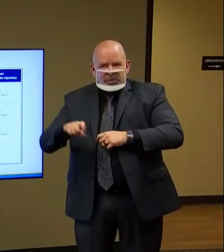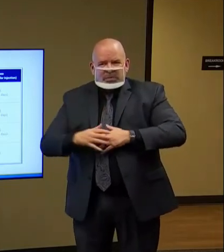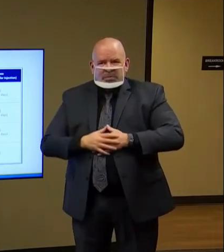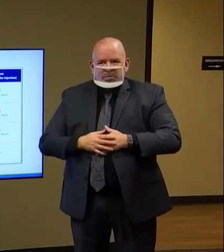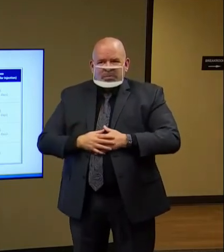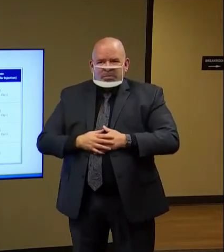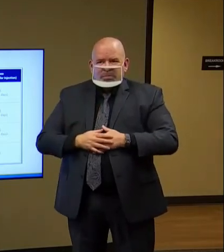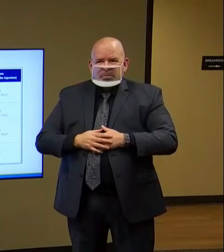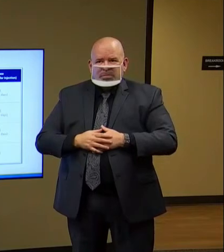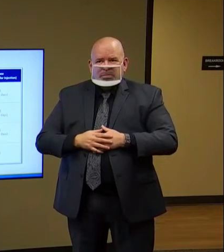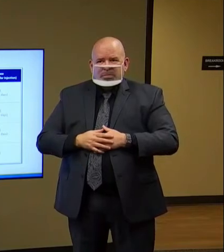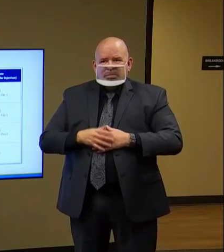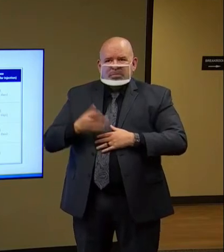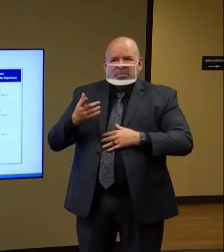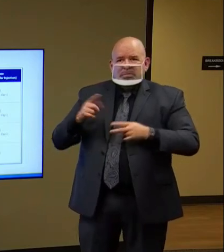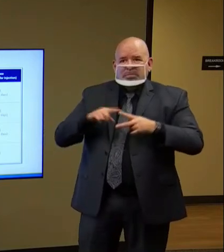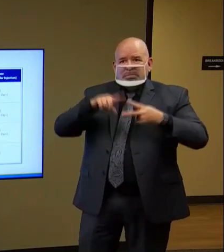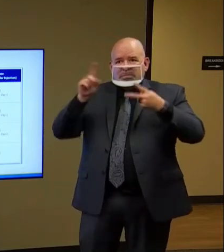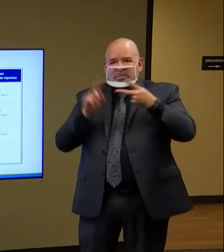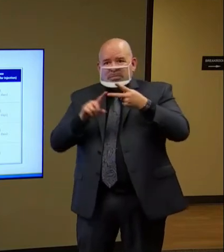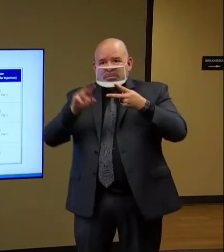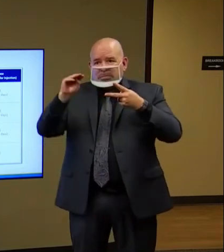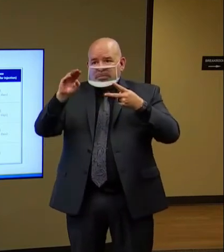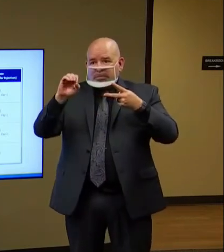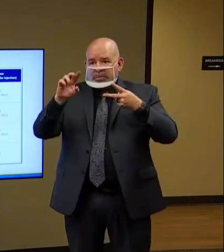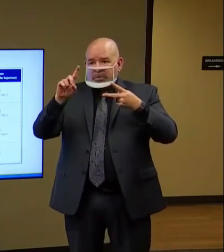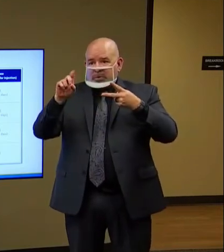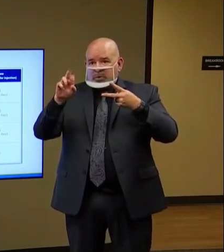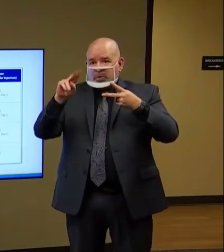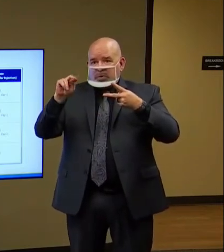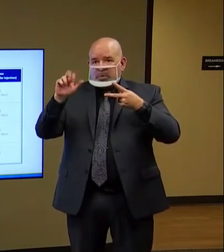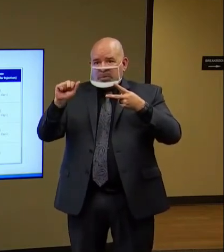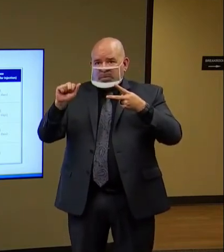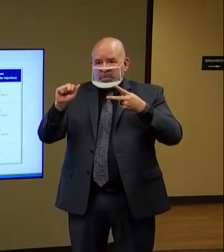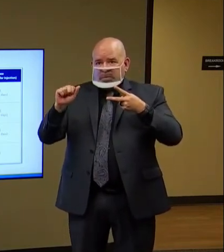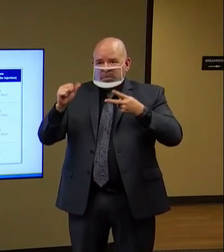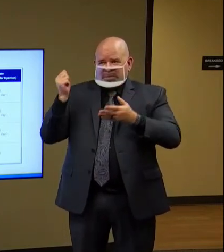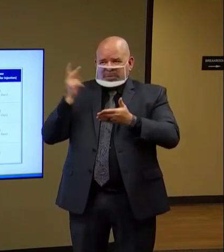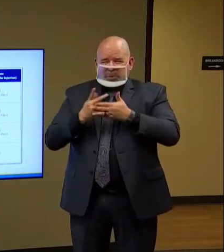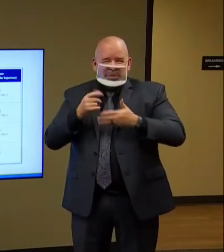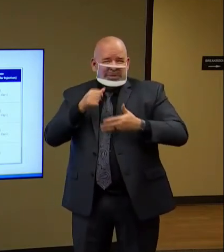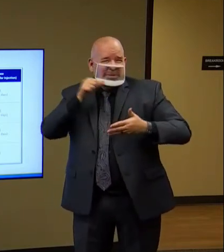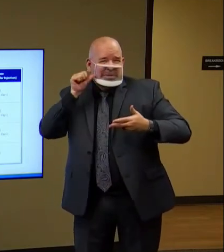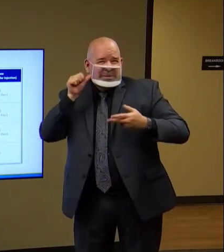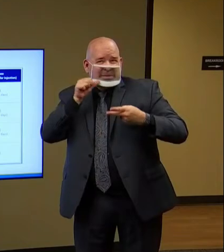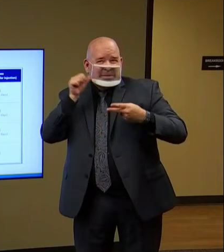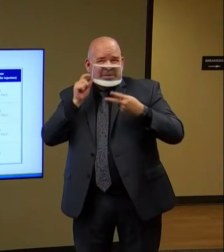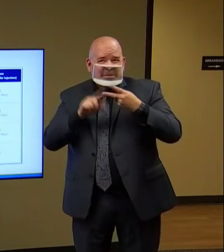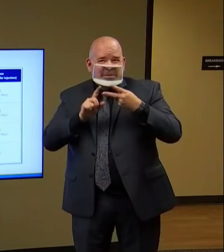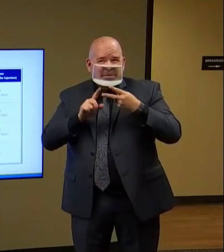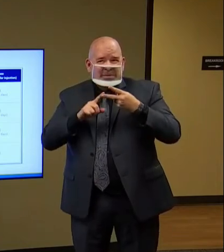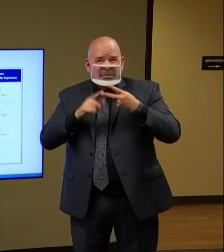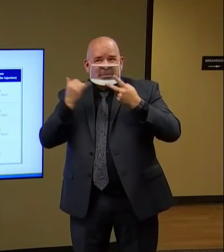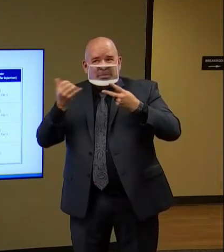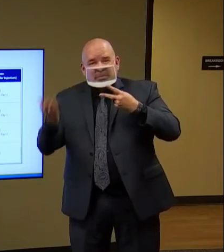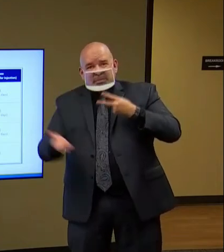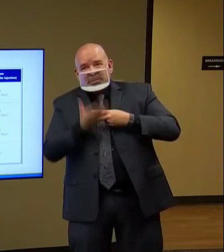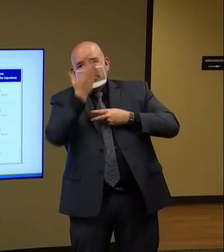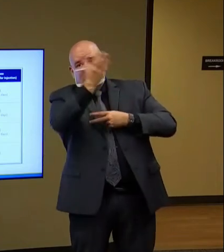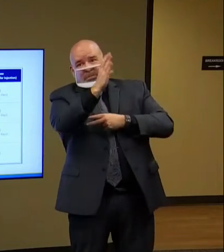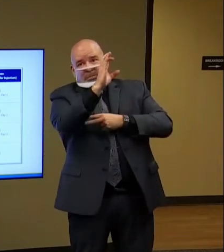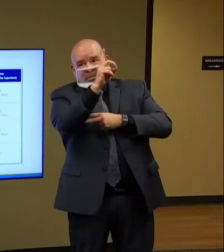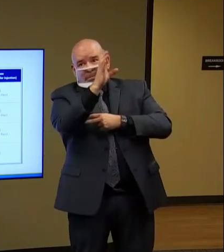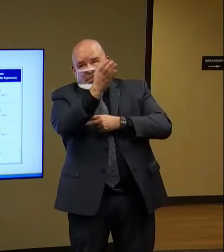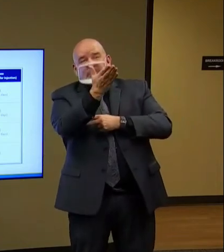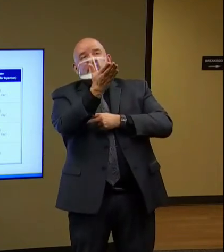by FDA last night, and the CDC advisory committee's reviewing that as we speak. It's what's